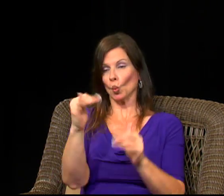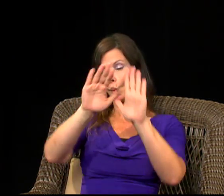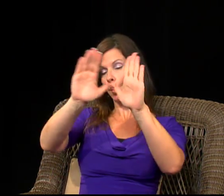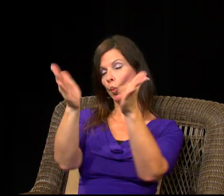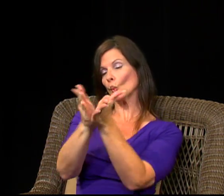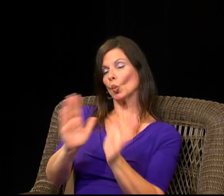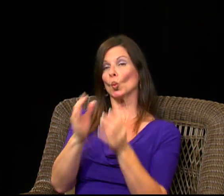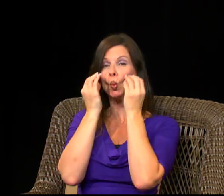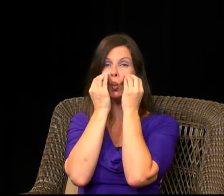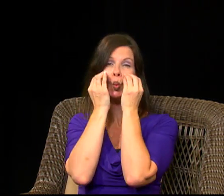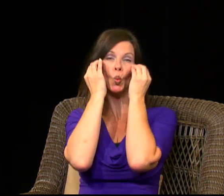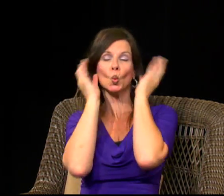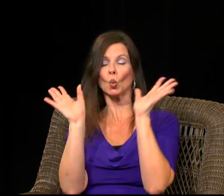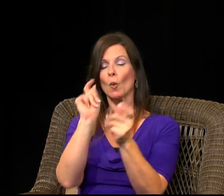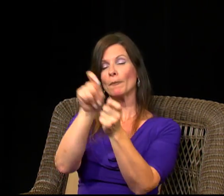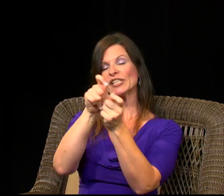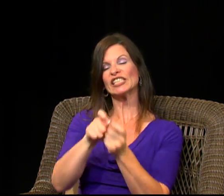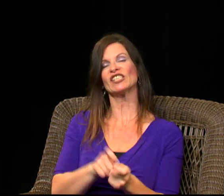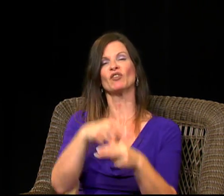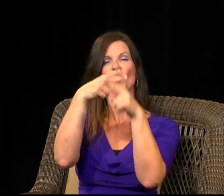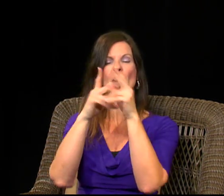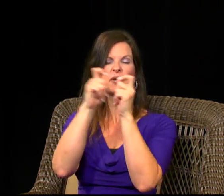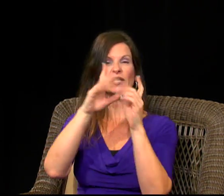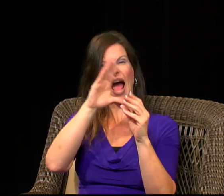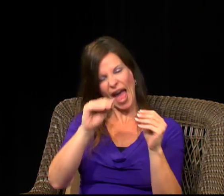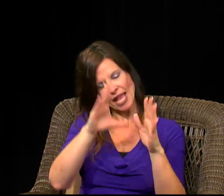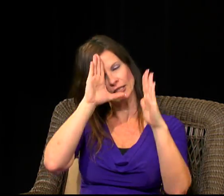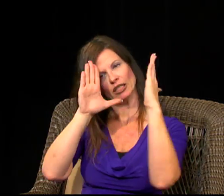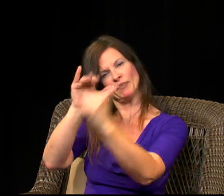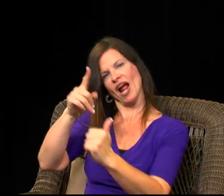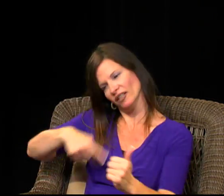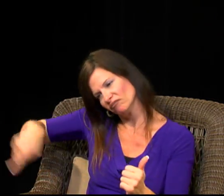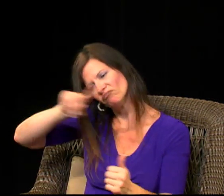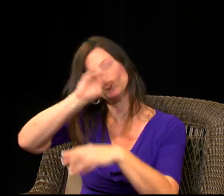against. So I'm a little bit annoyed that they use like